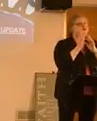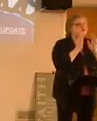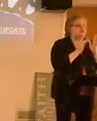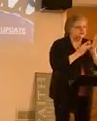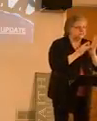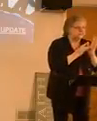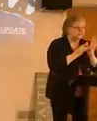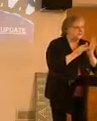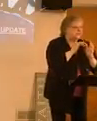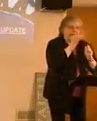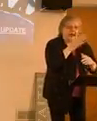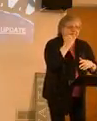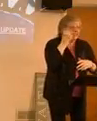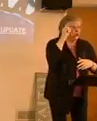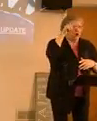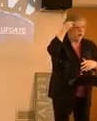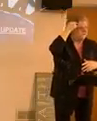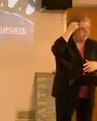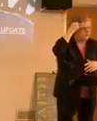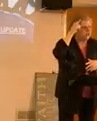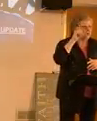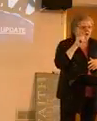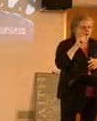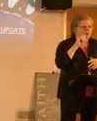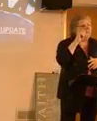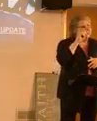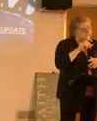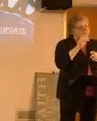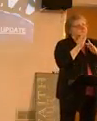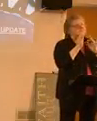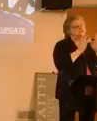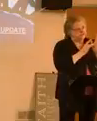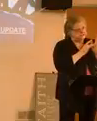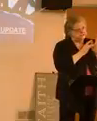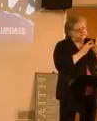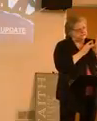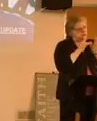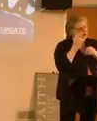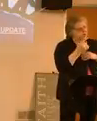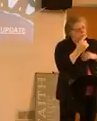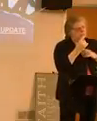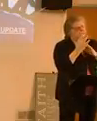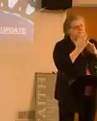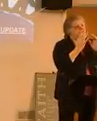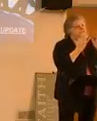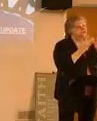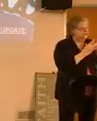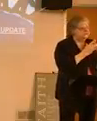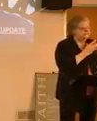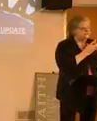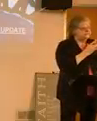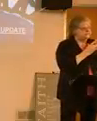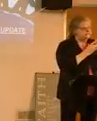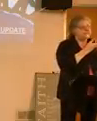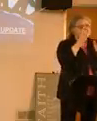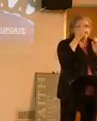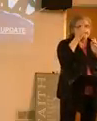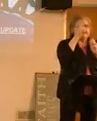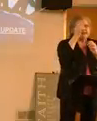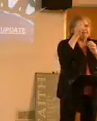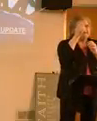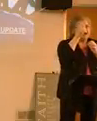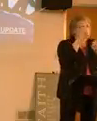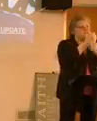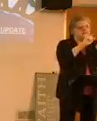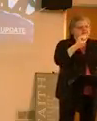not better politics, not anything except Jesus. The only one who can save us